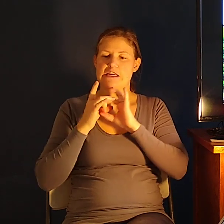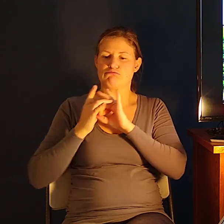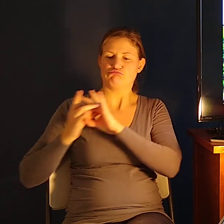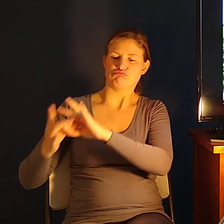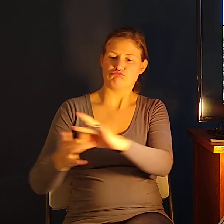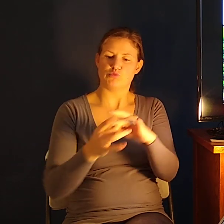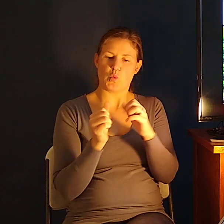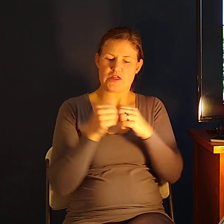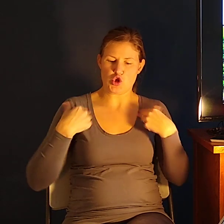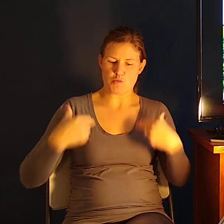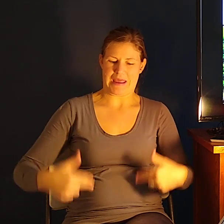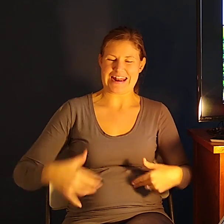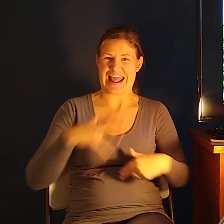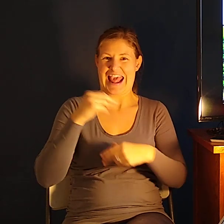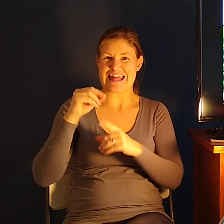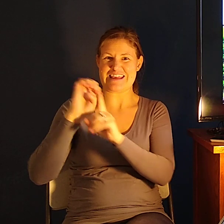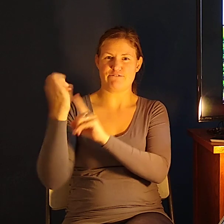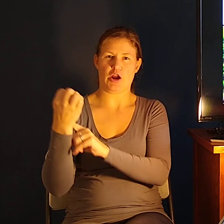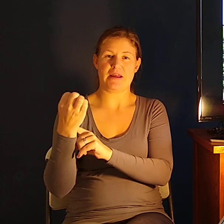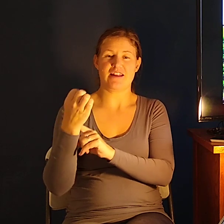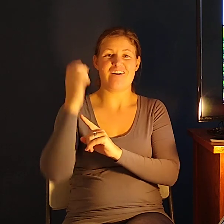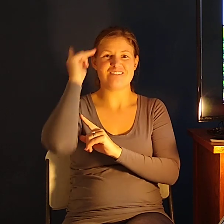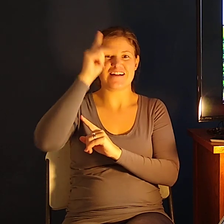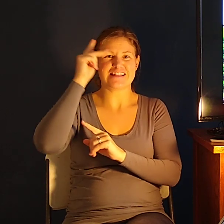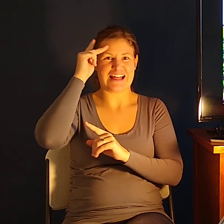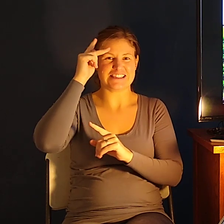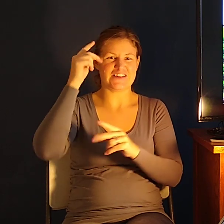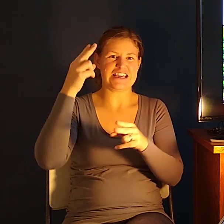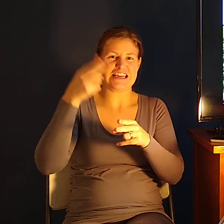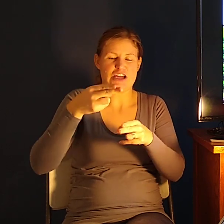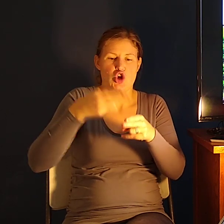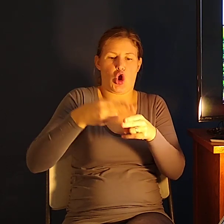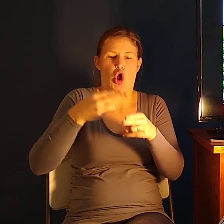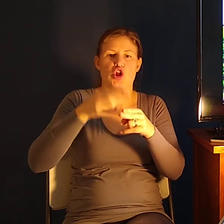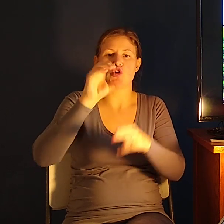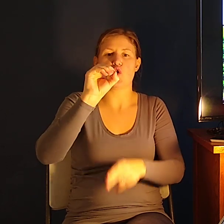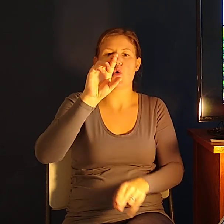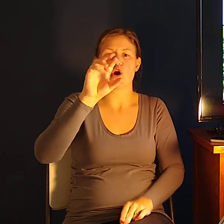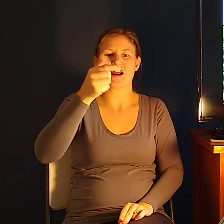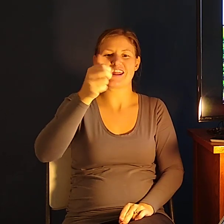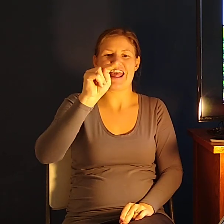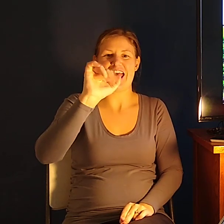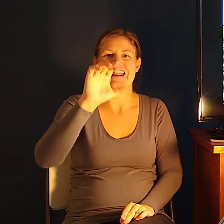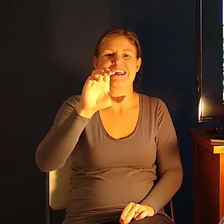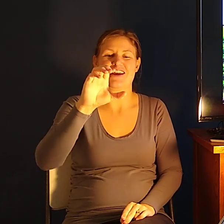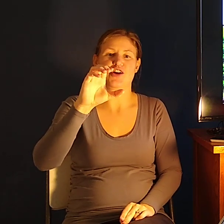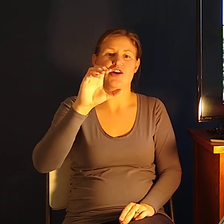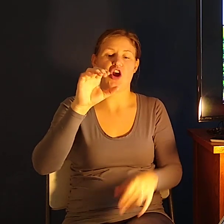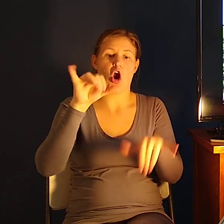environment, a philosophy that he called organic architecture. And this philosophy was